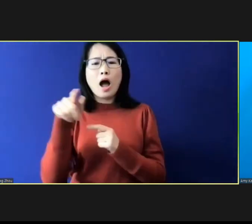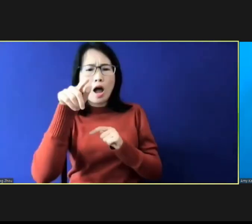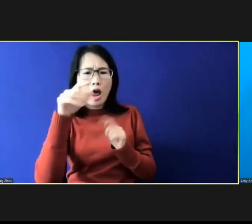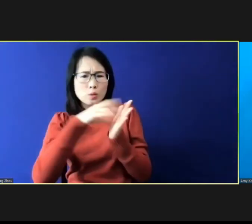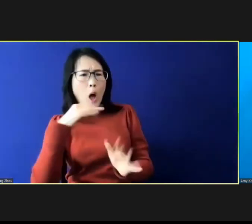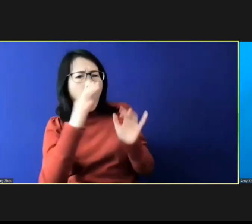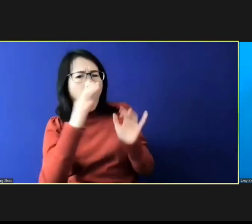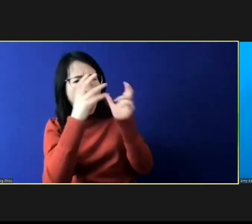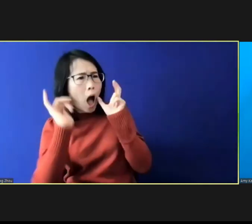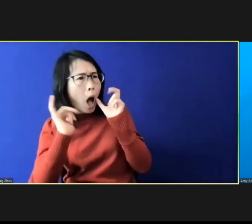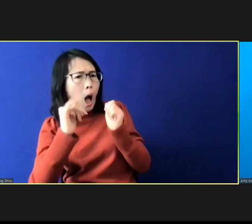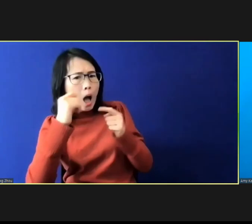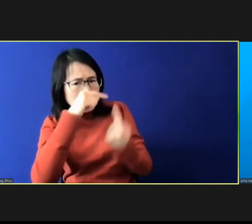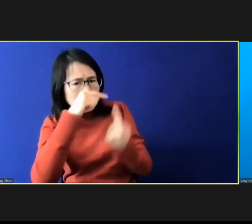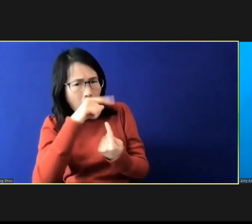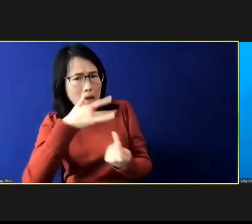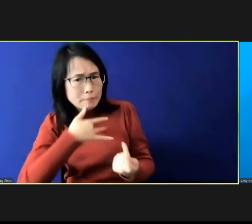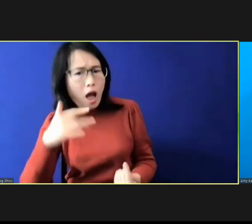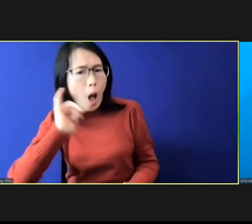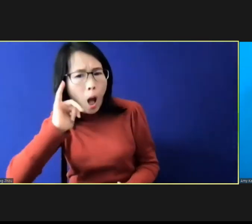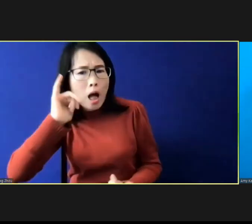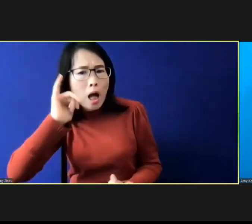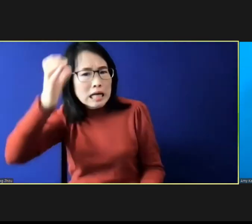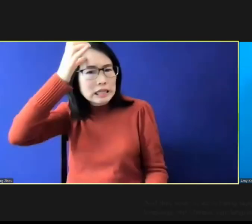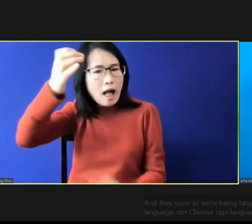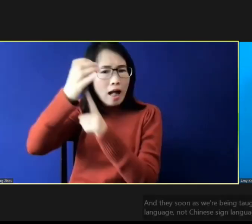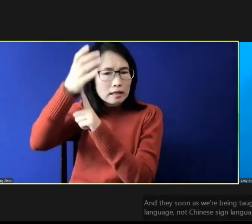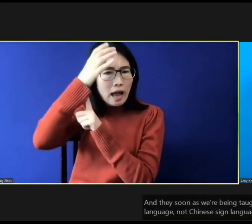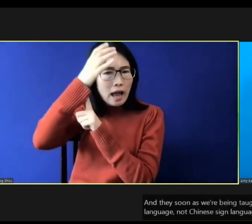not Chinese sign language, but a coded,